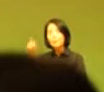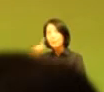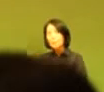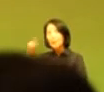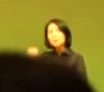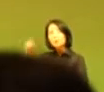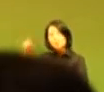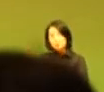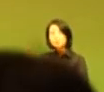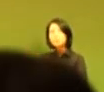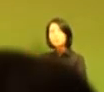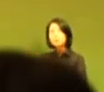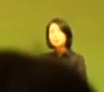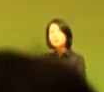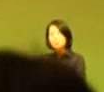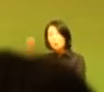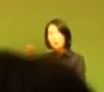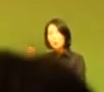producing companies.